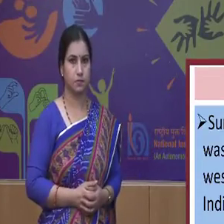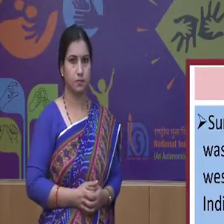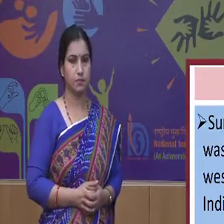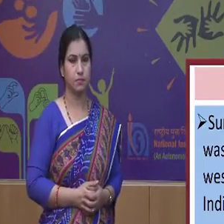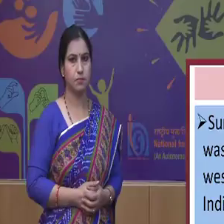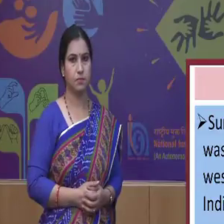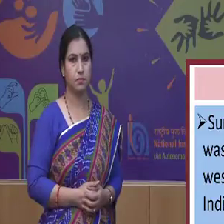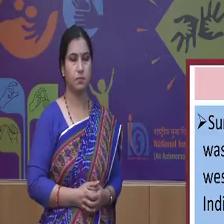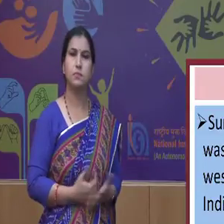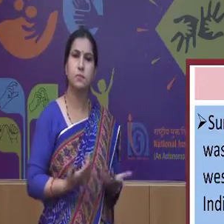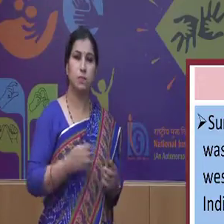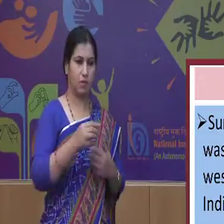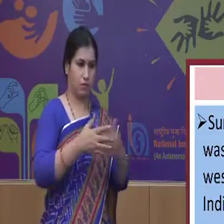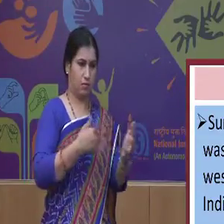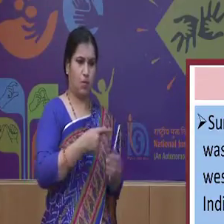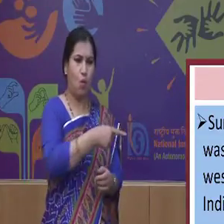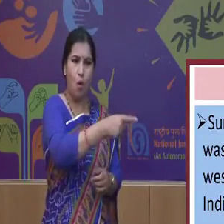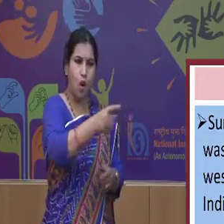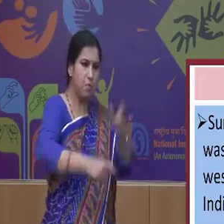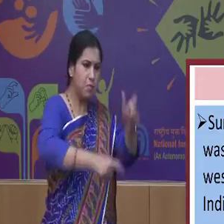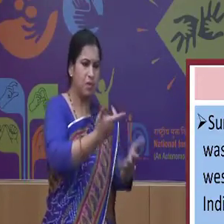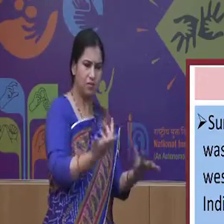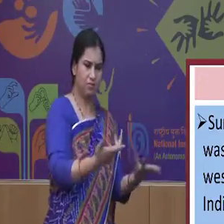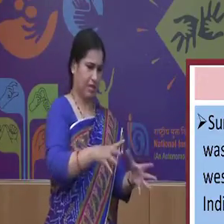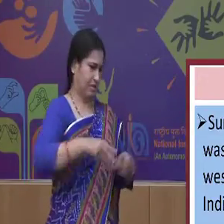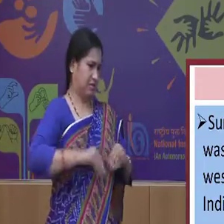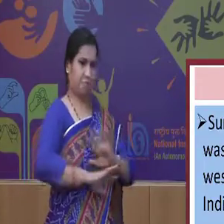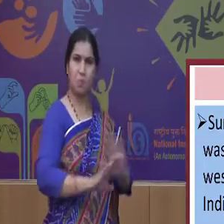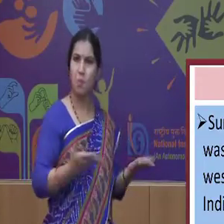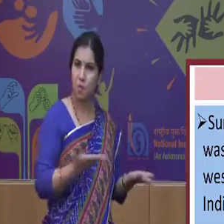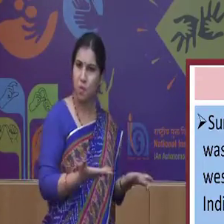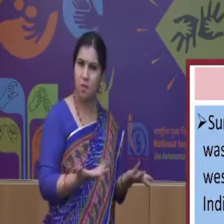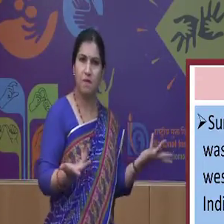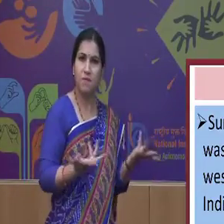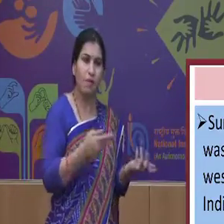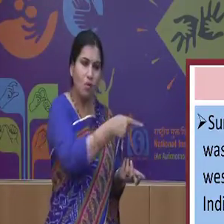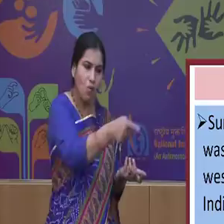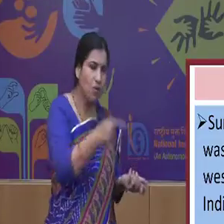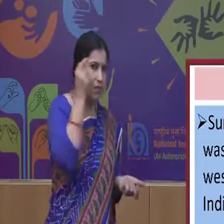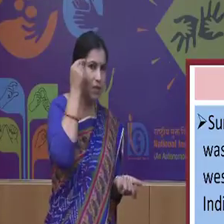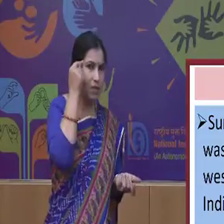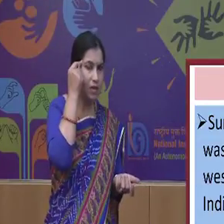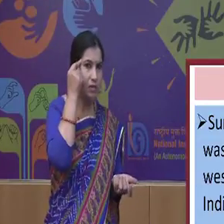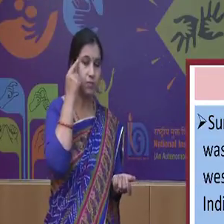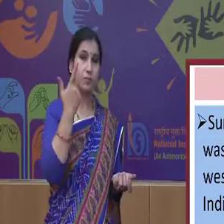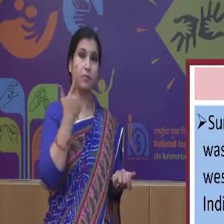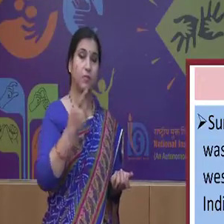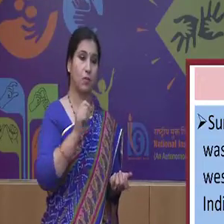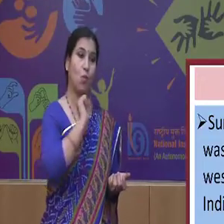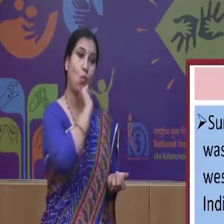However, not all people favored this idea as they suggested the use of regional